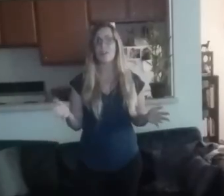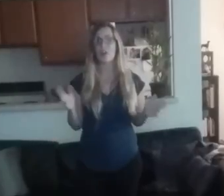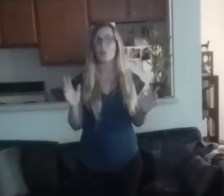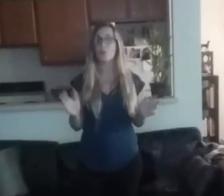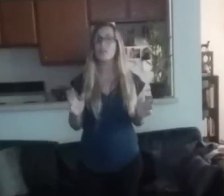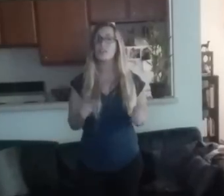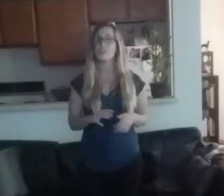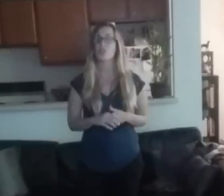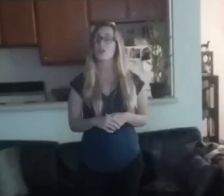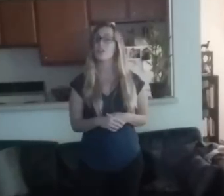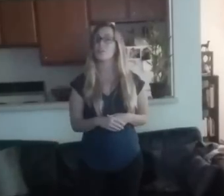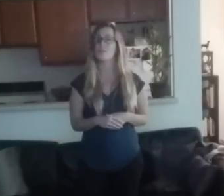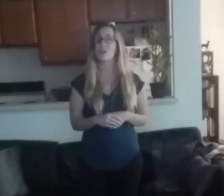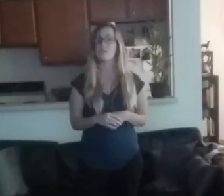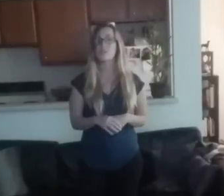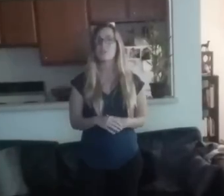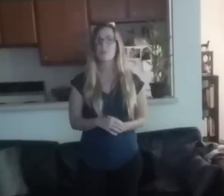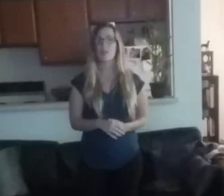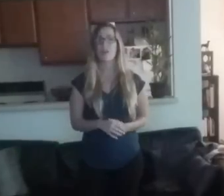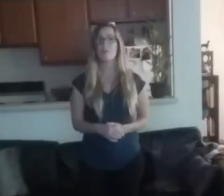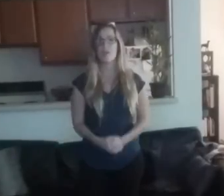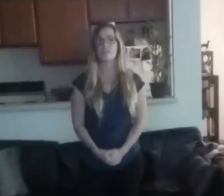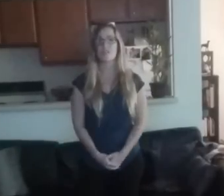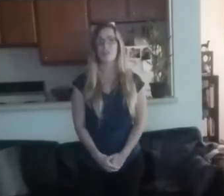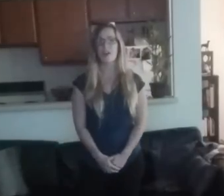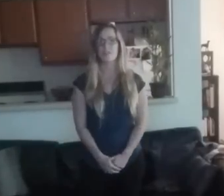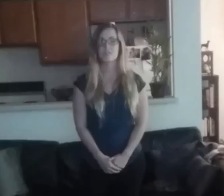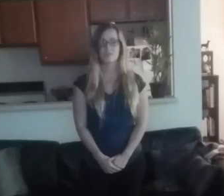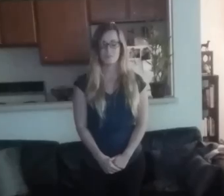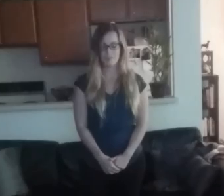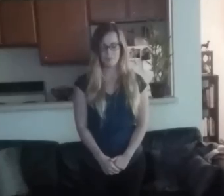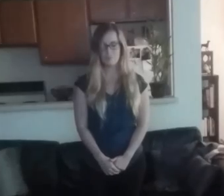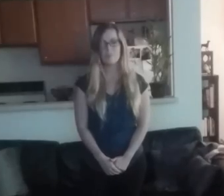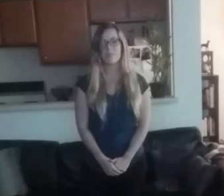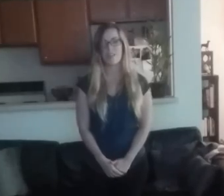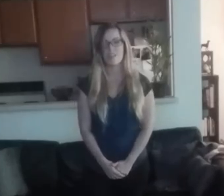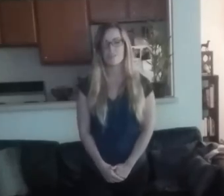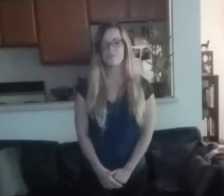are really just hurting themselves. It may save lives. Thank you.